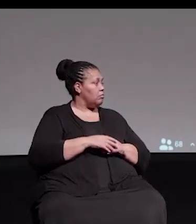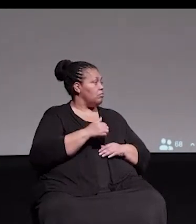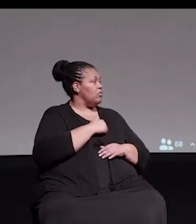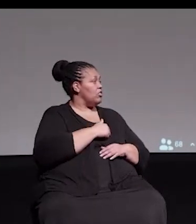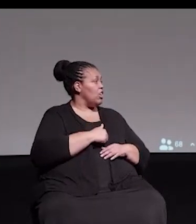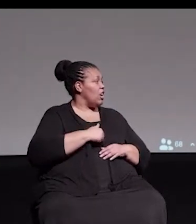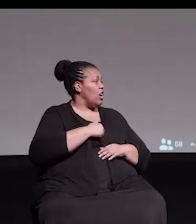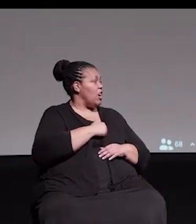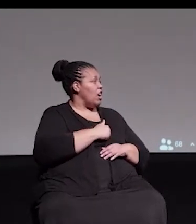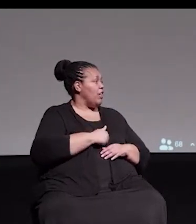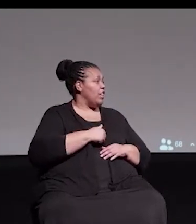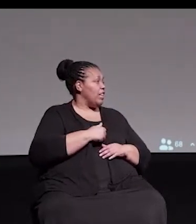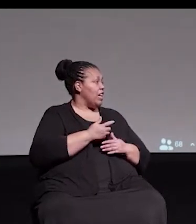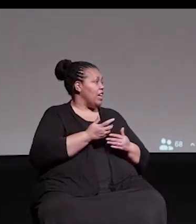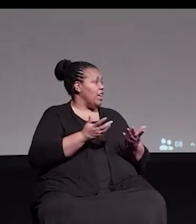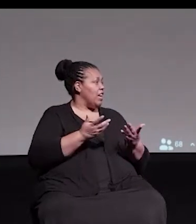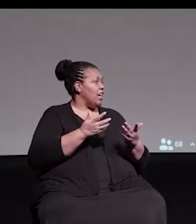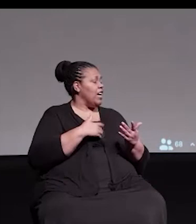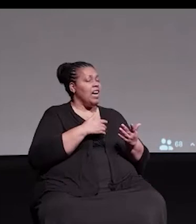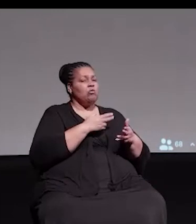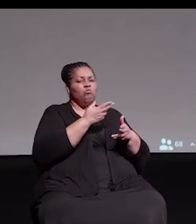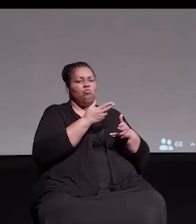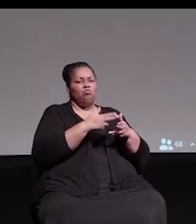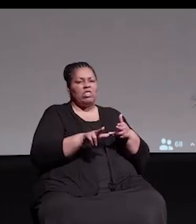Sorry, I was just tired. Maybe just be quick.